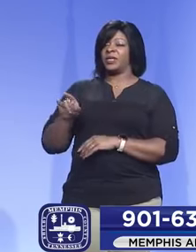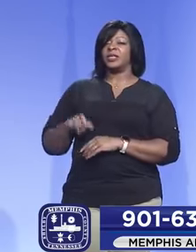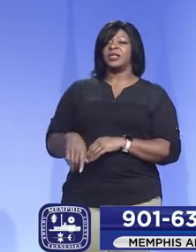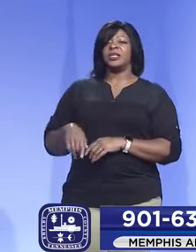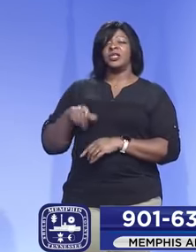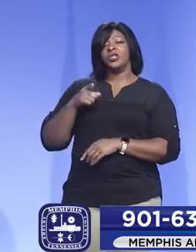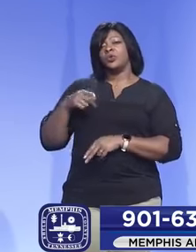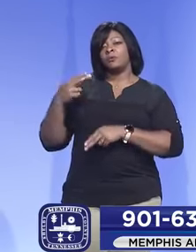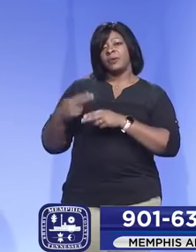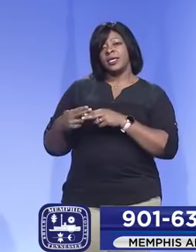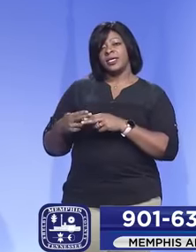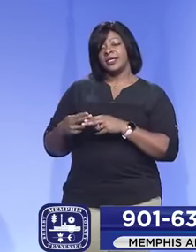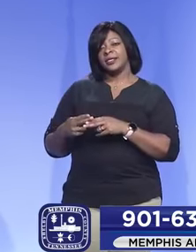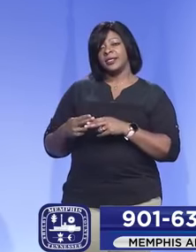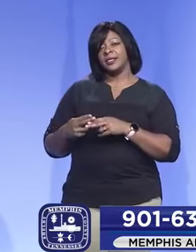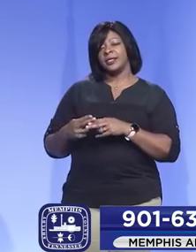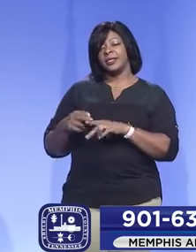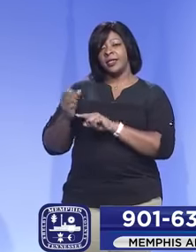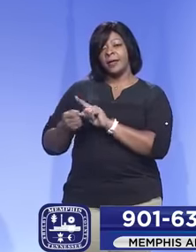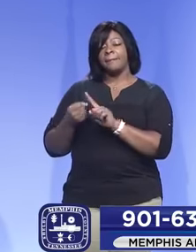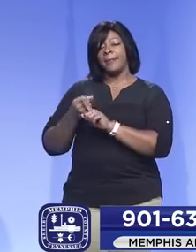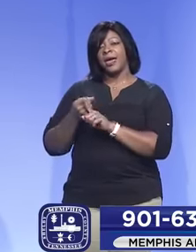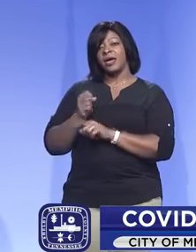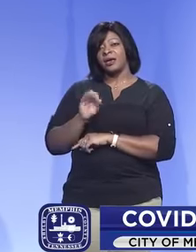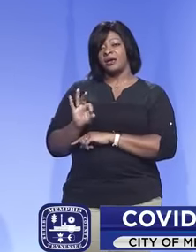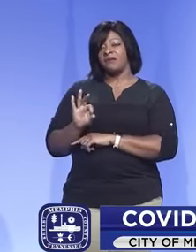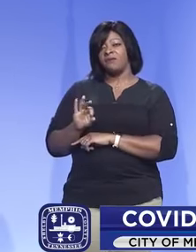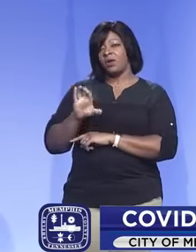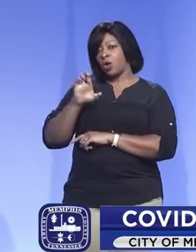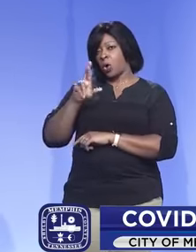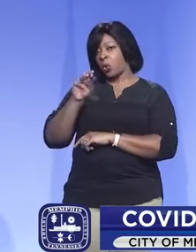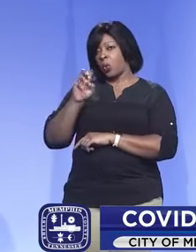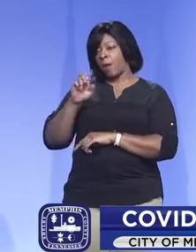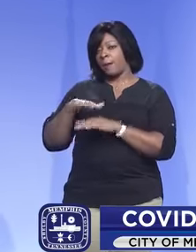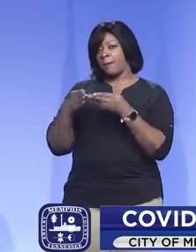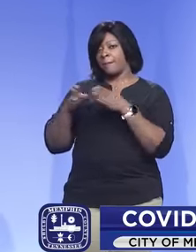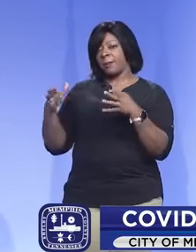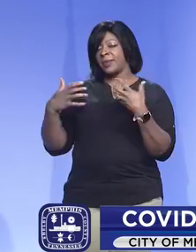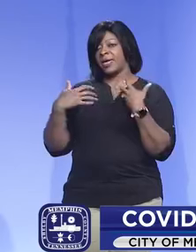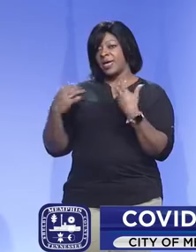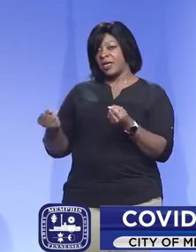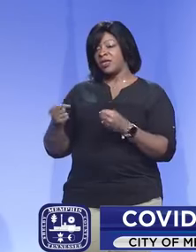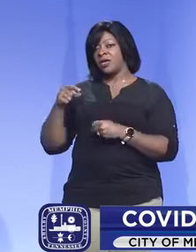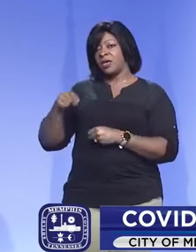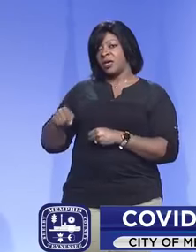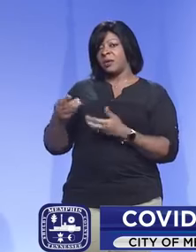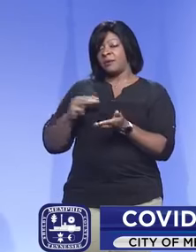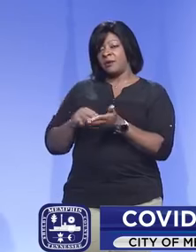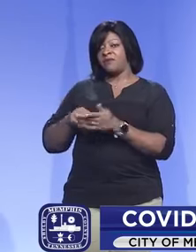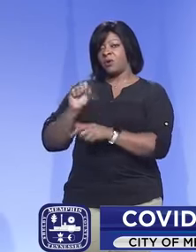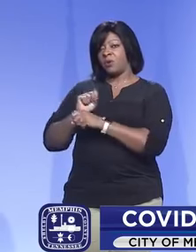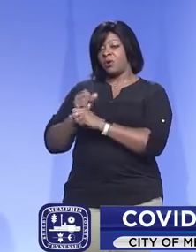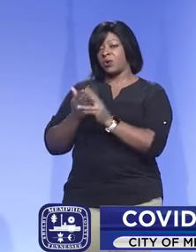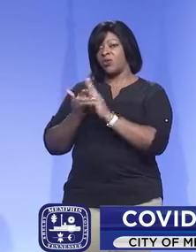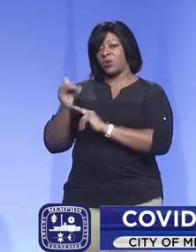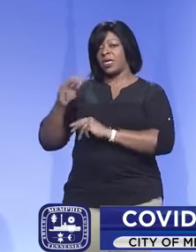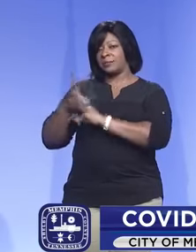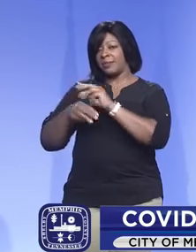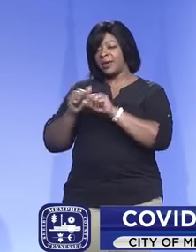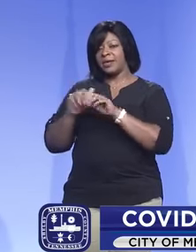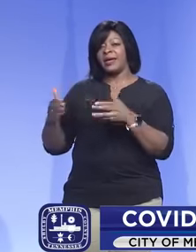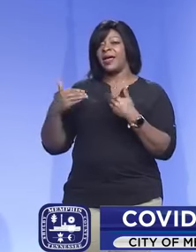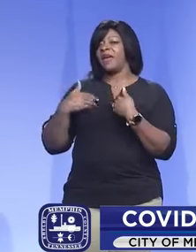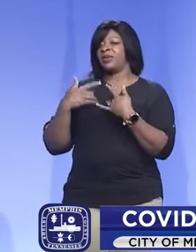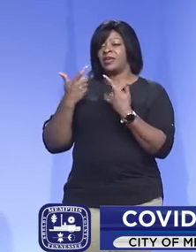You have mentioned the impact of crime on public health here in Memphis. Obviously, working through this pandemic has